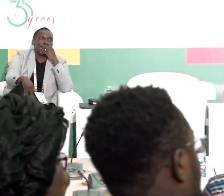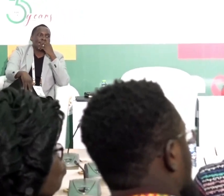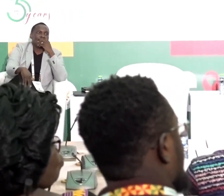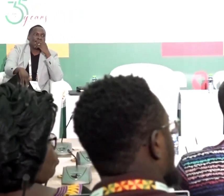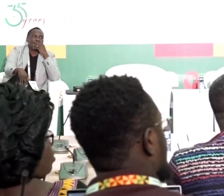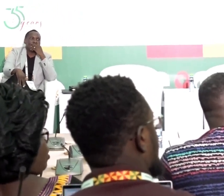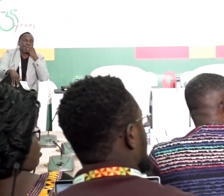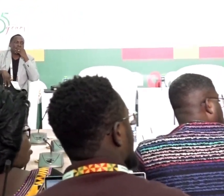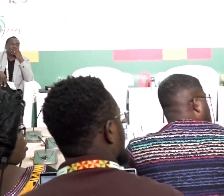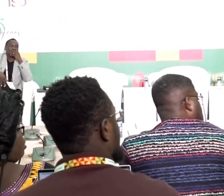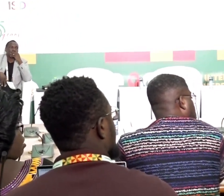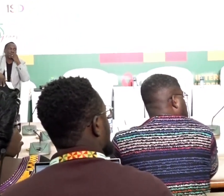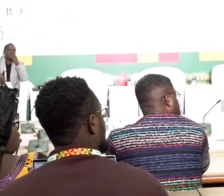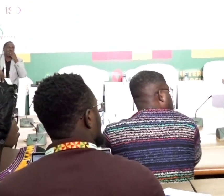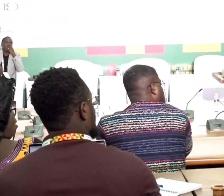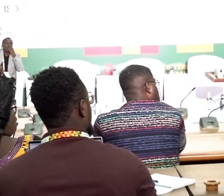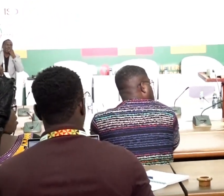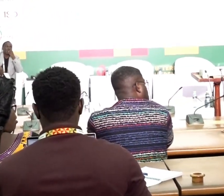Africa.